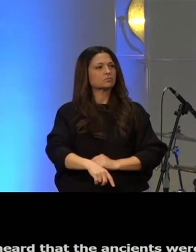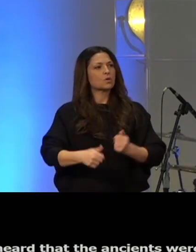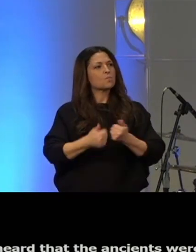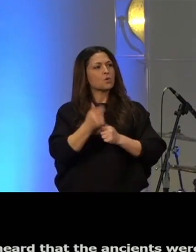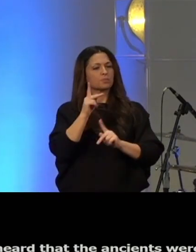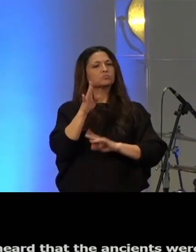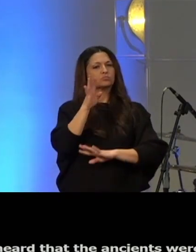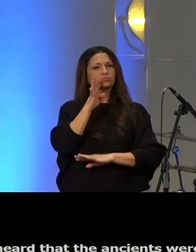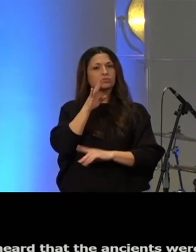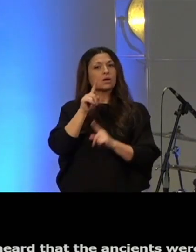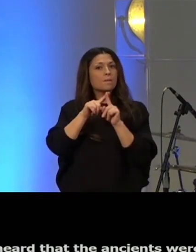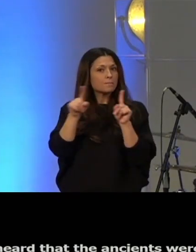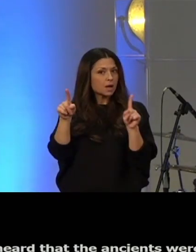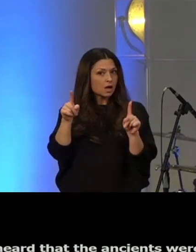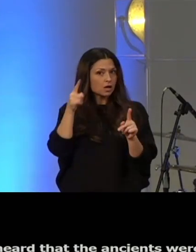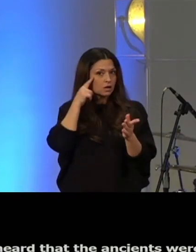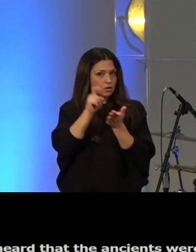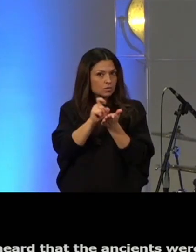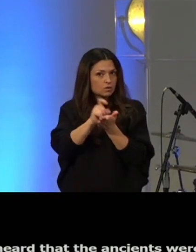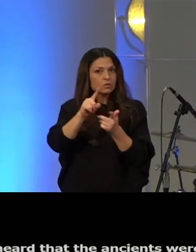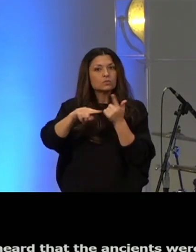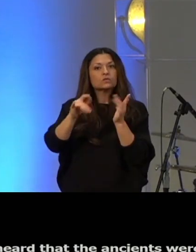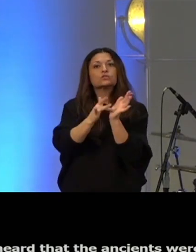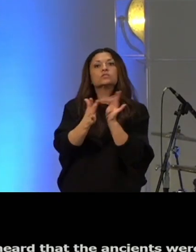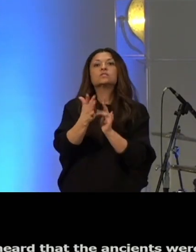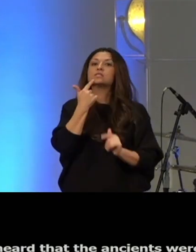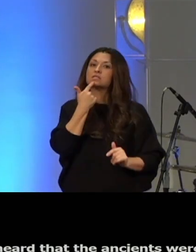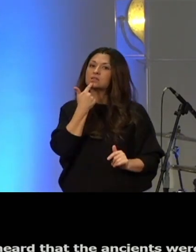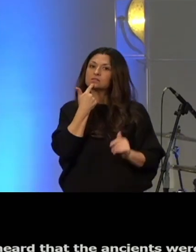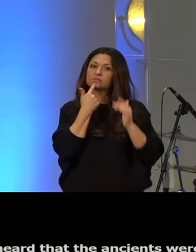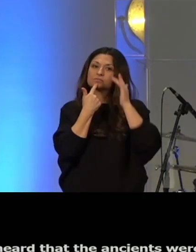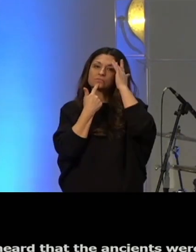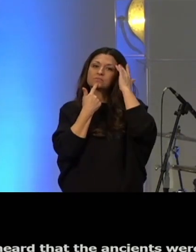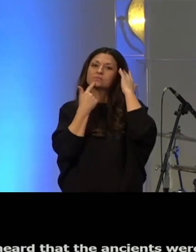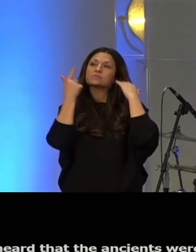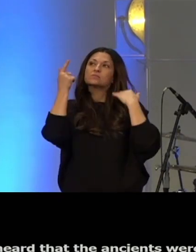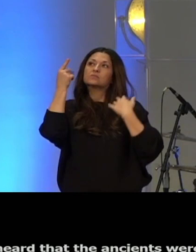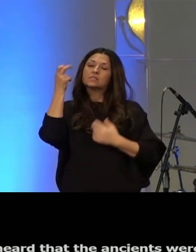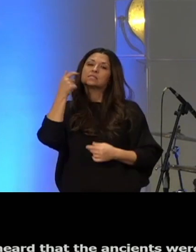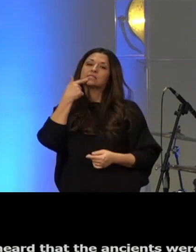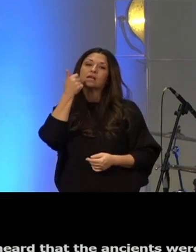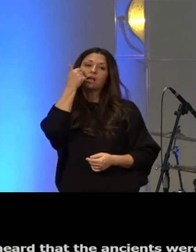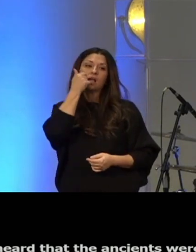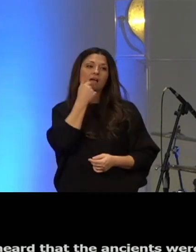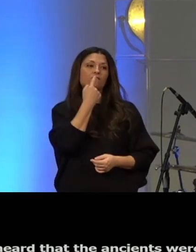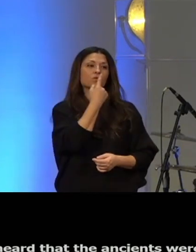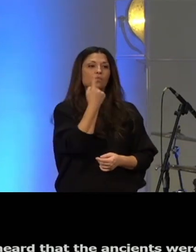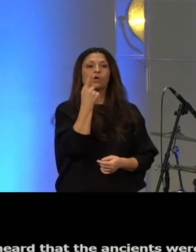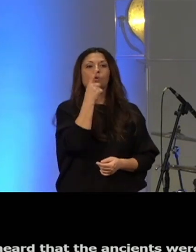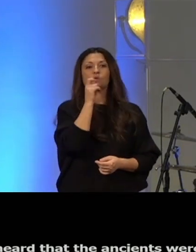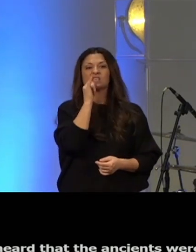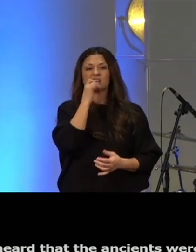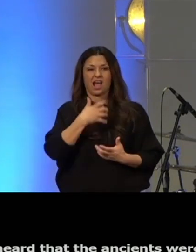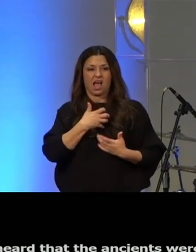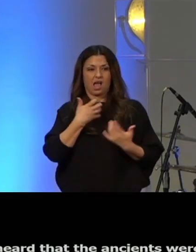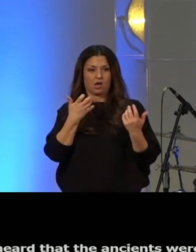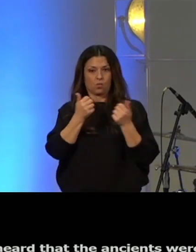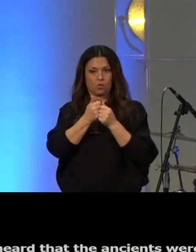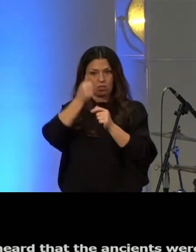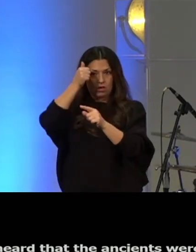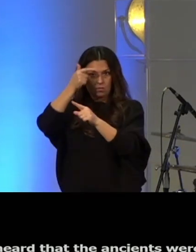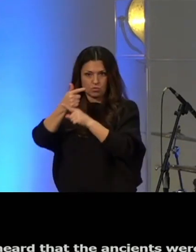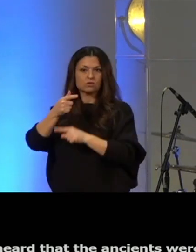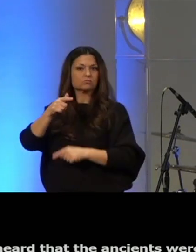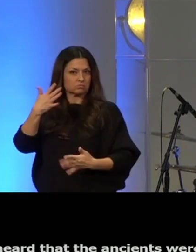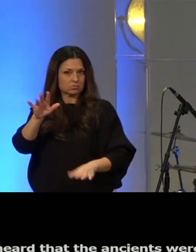But notice what Jesus says. But I say to you that everyone who is angry with his brother shall be guilty before the court. Have you ever